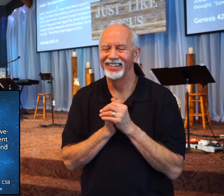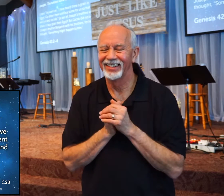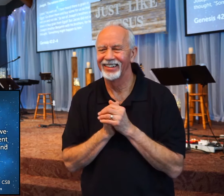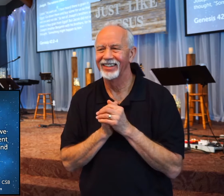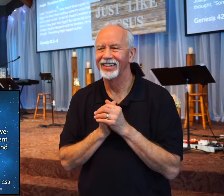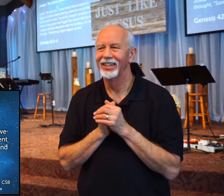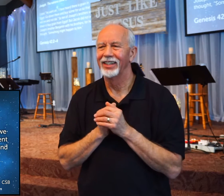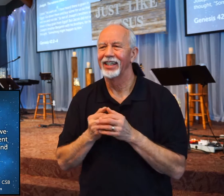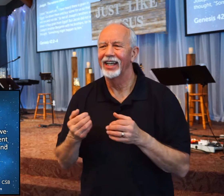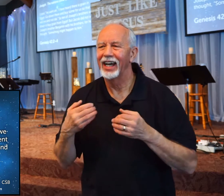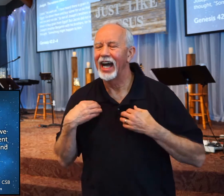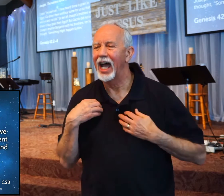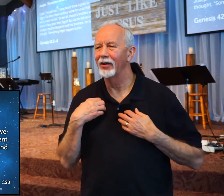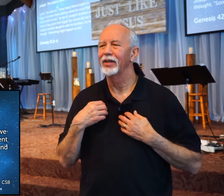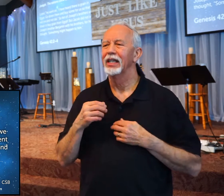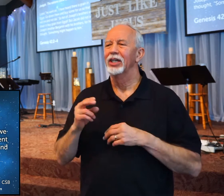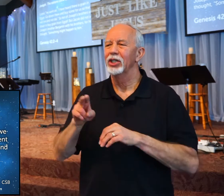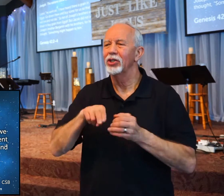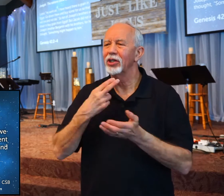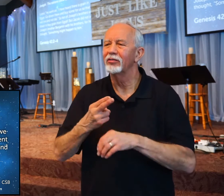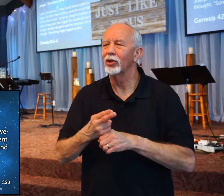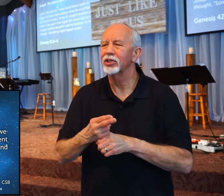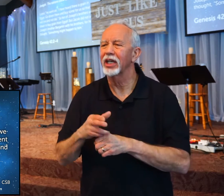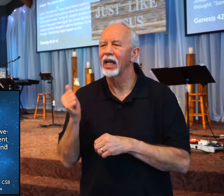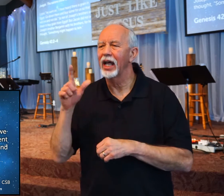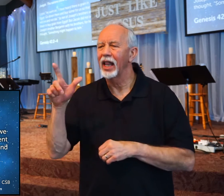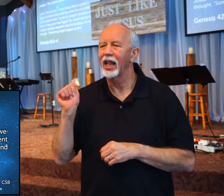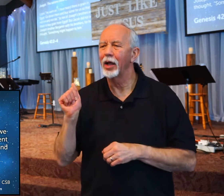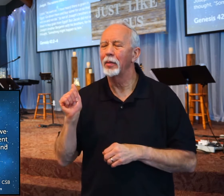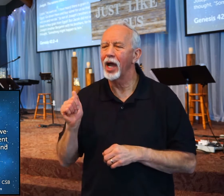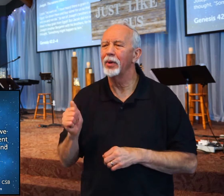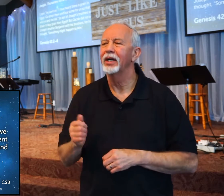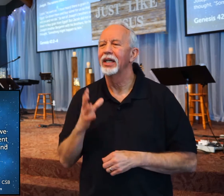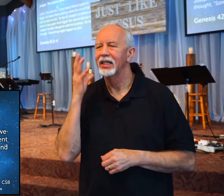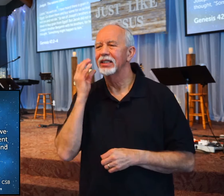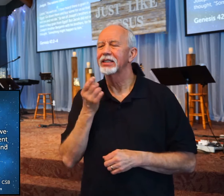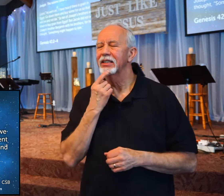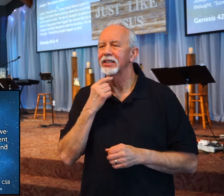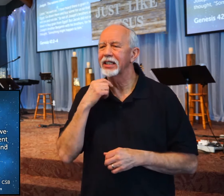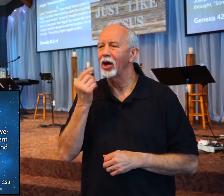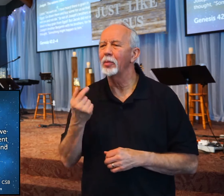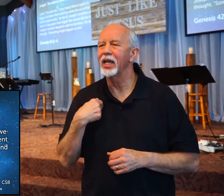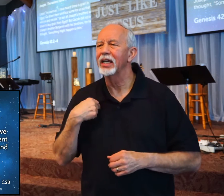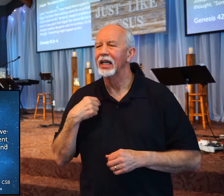I had a University of Alabama graduate tell me that from his experience, this is quite normal.